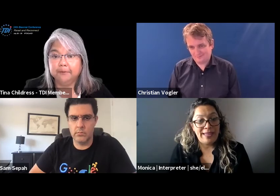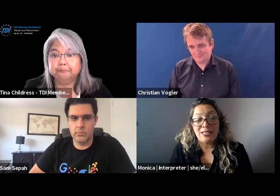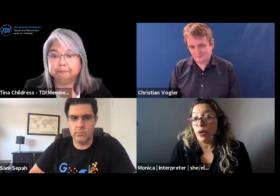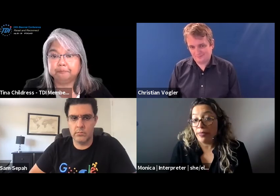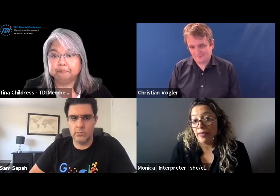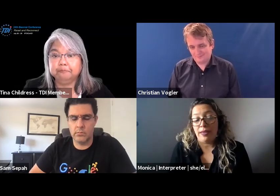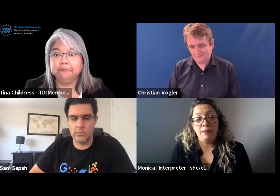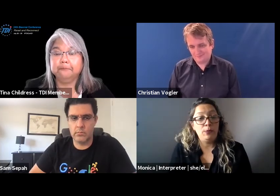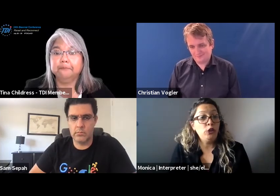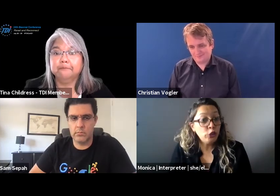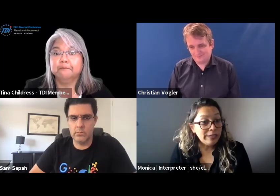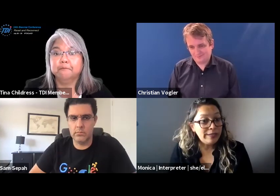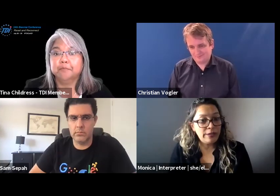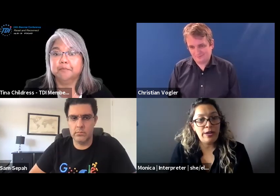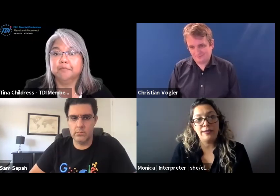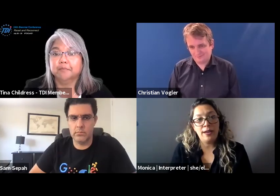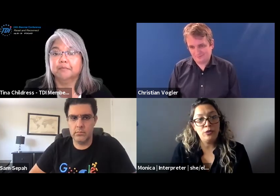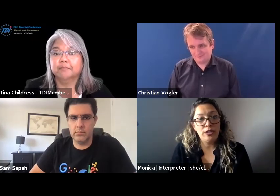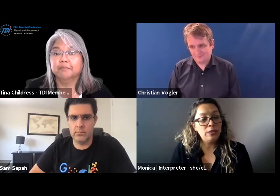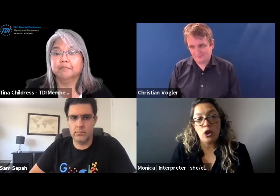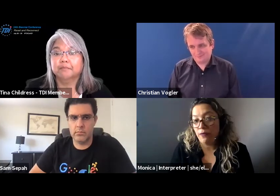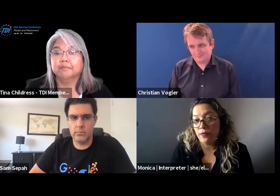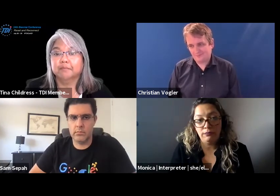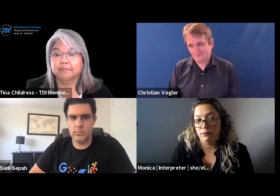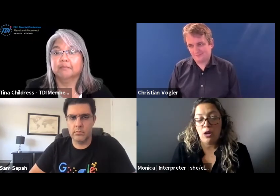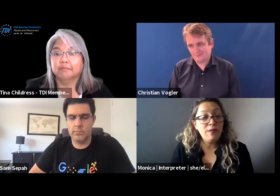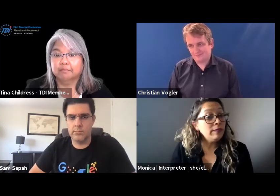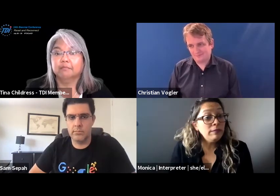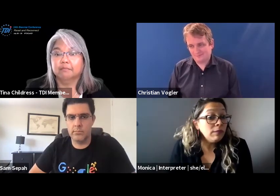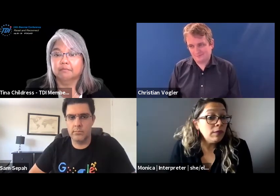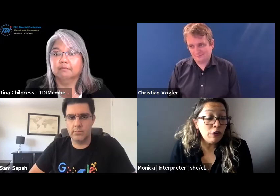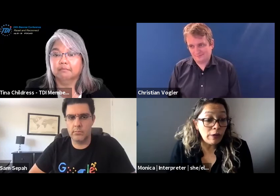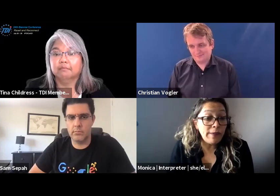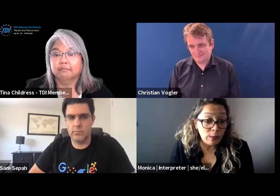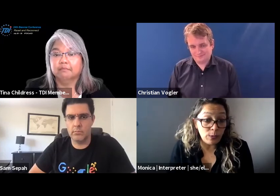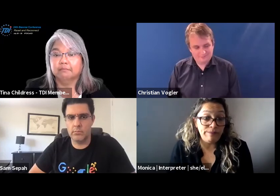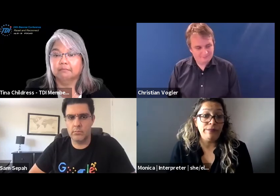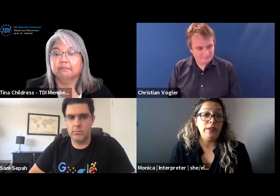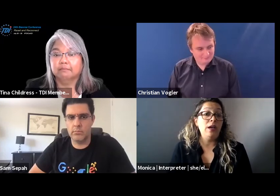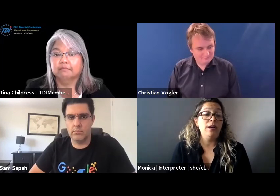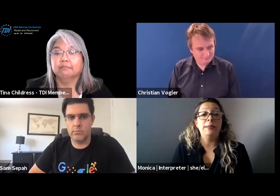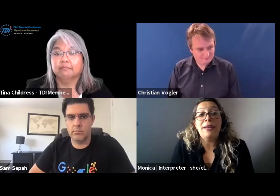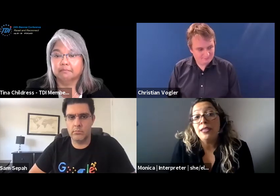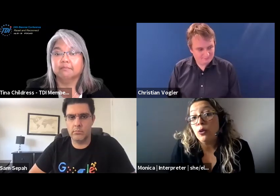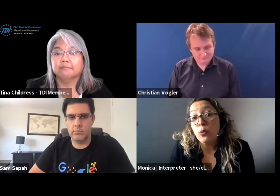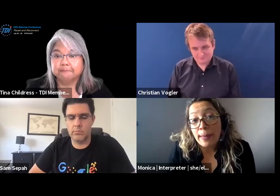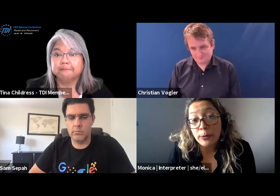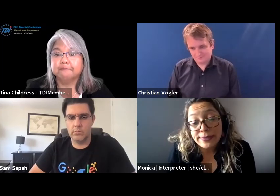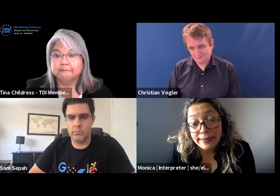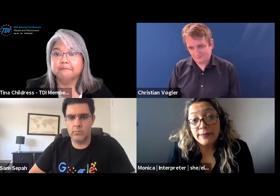That's one thing that people could consider as an option, and it's often they're not available, depending on where that person lives. They